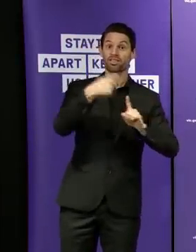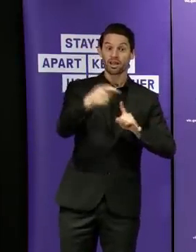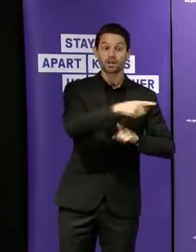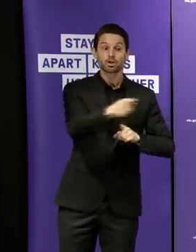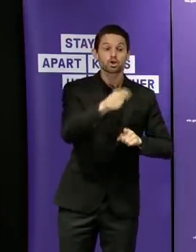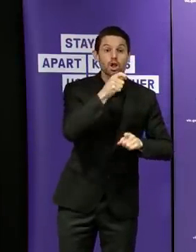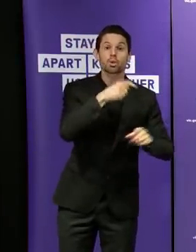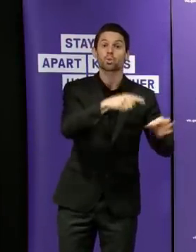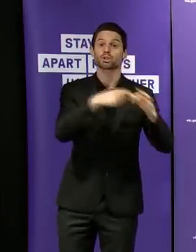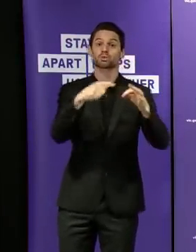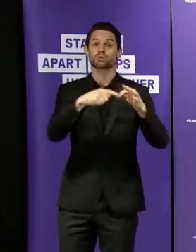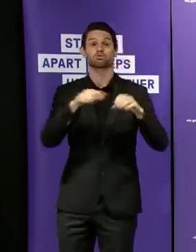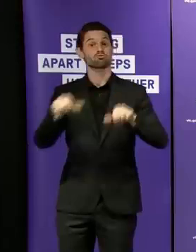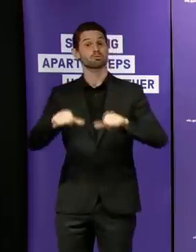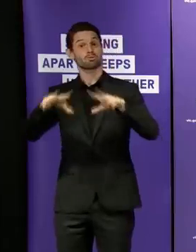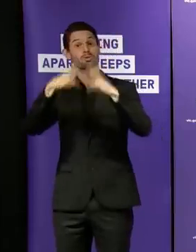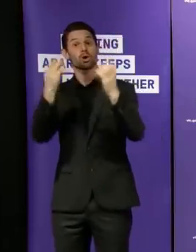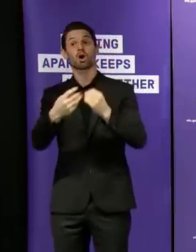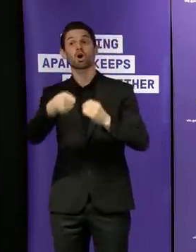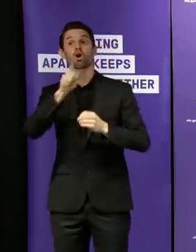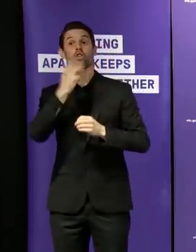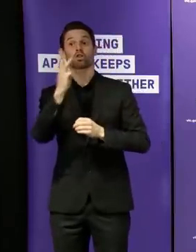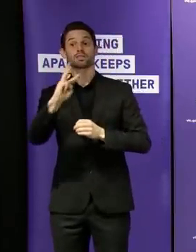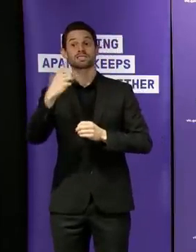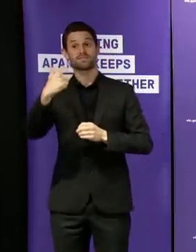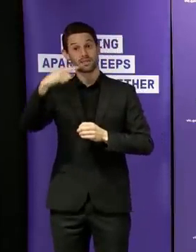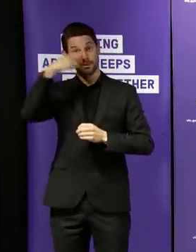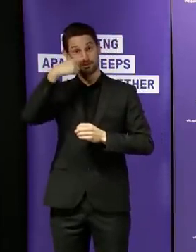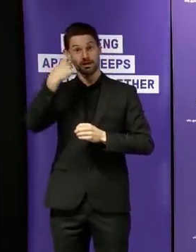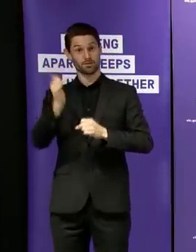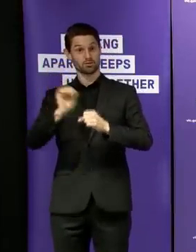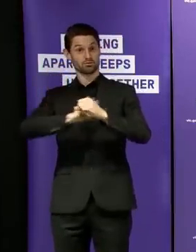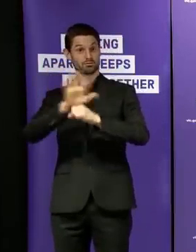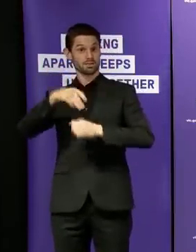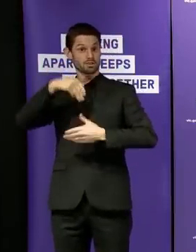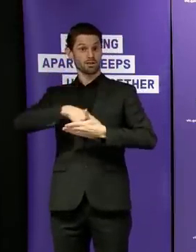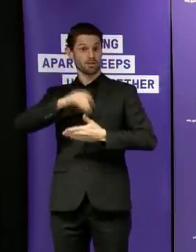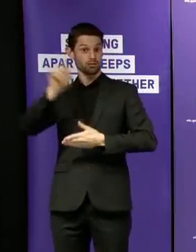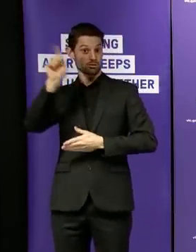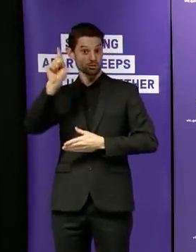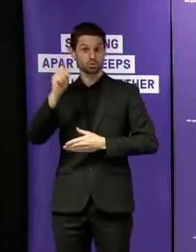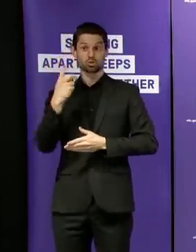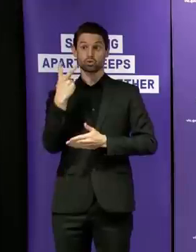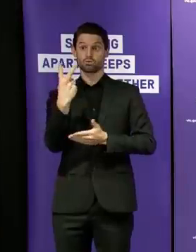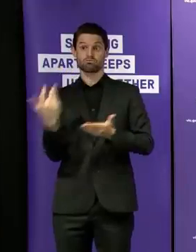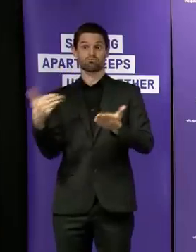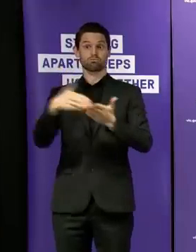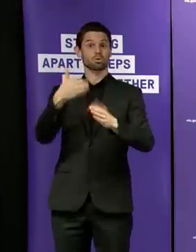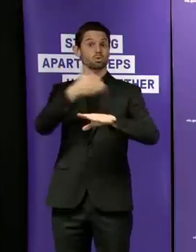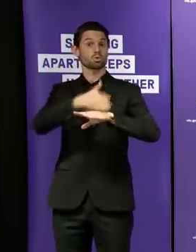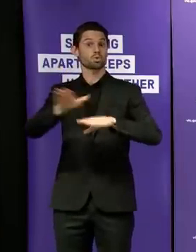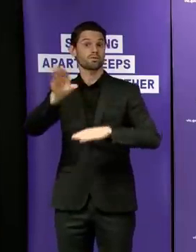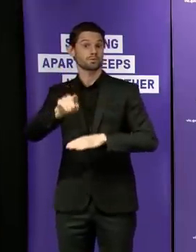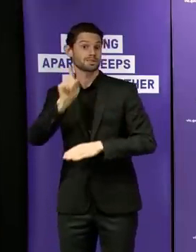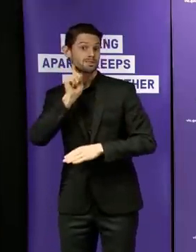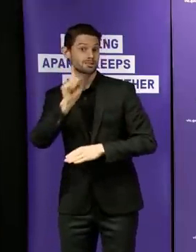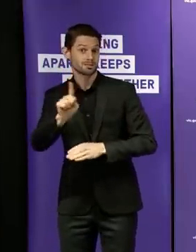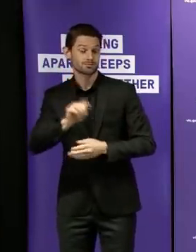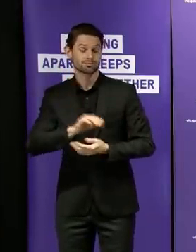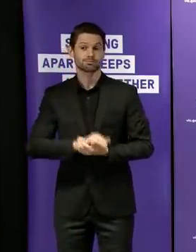questions. There are 137 active cases of coronavirus in Victoria, with just 2 new cases since my update